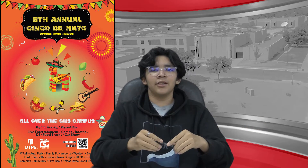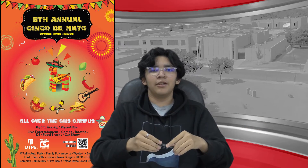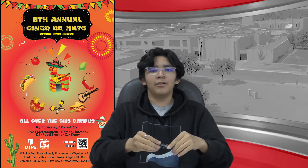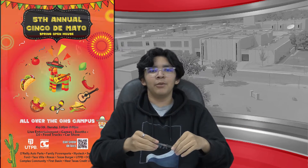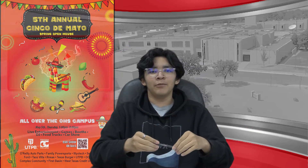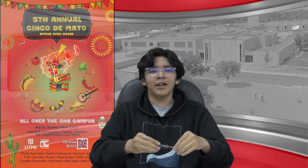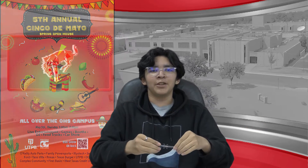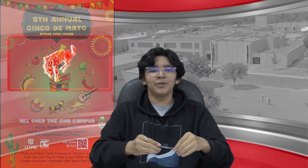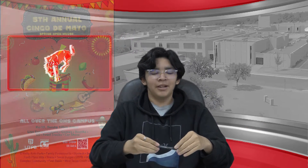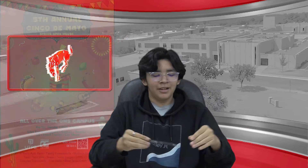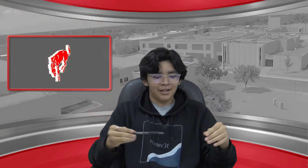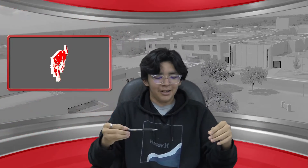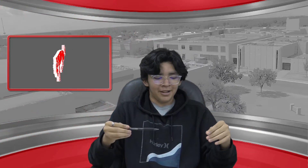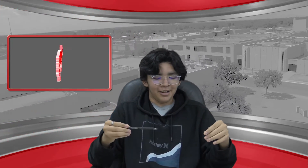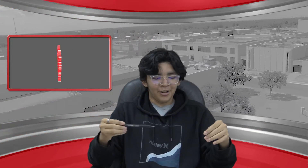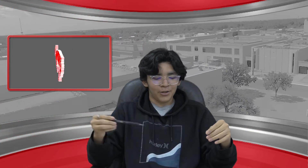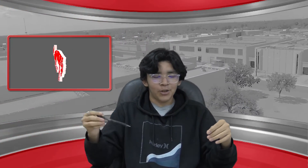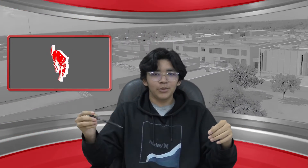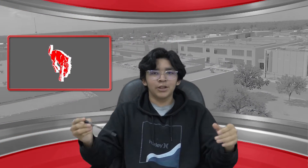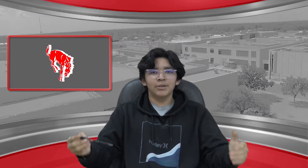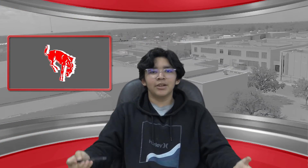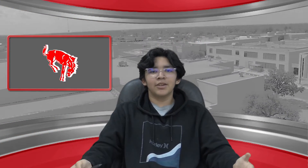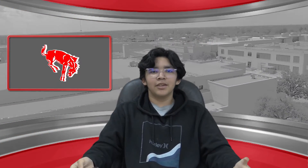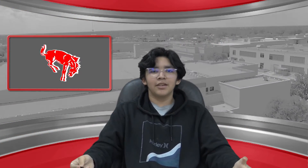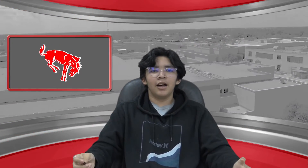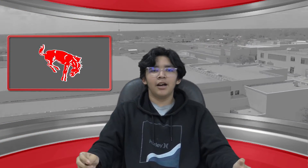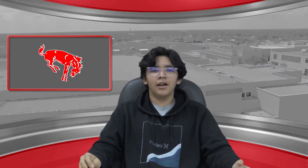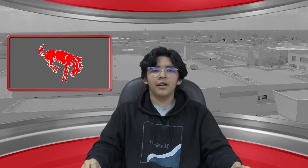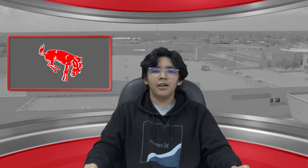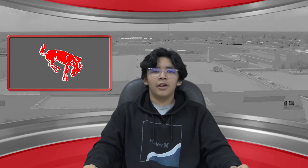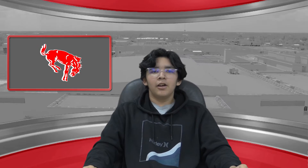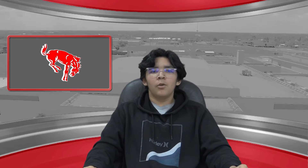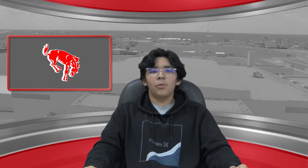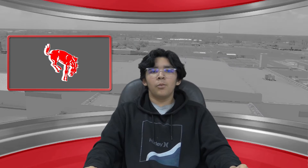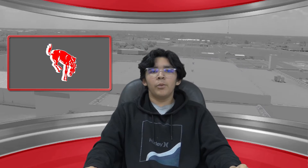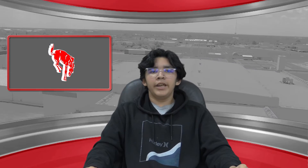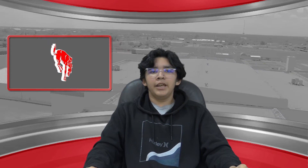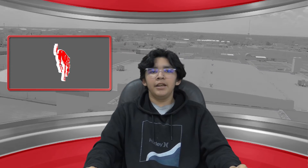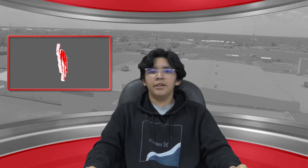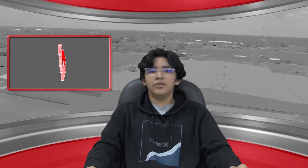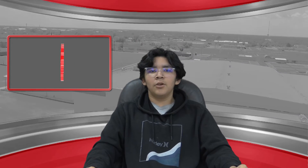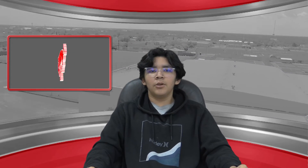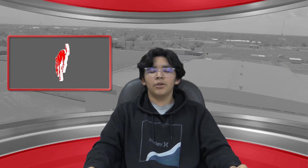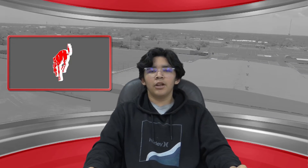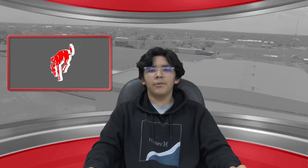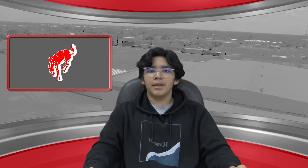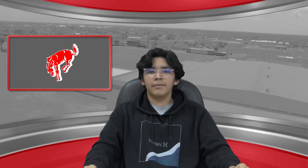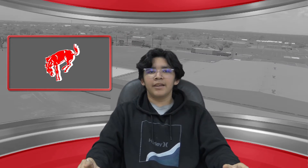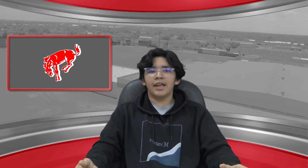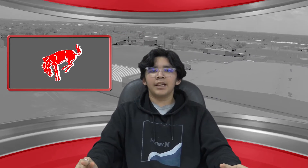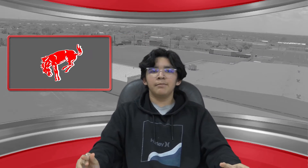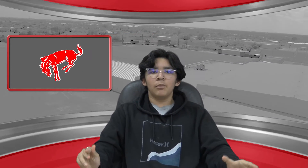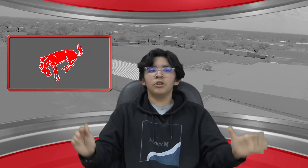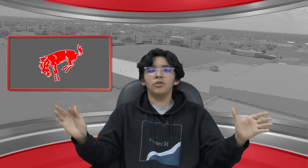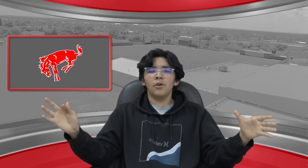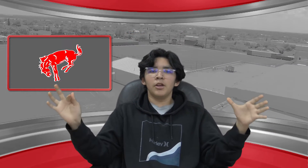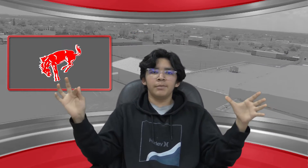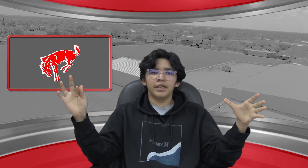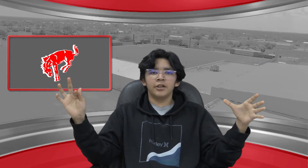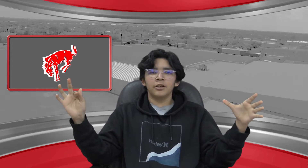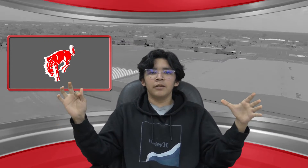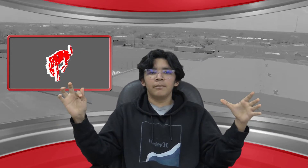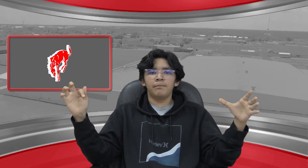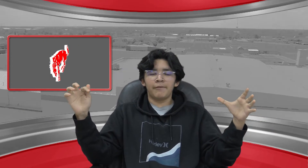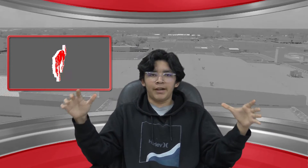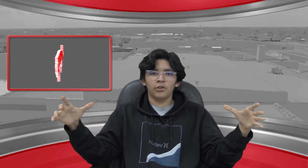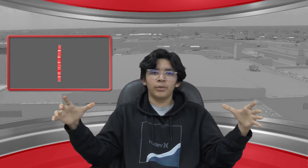look at us. We'll find you. Also, yearbooks, we don't know what's going on with them exactly, but we do know they'll